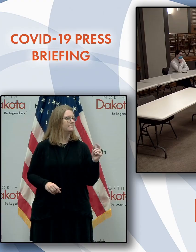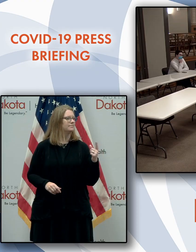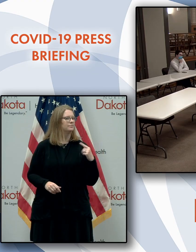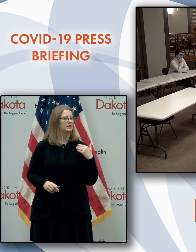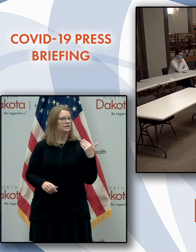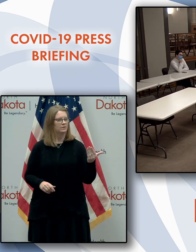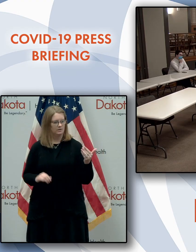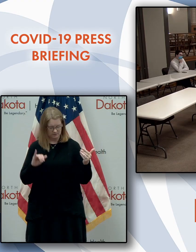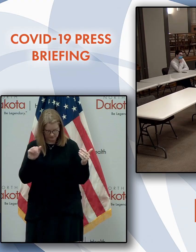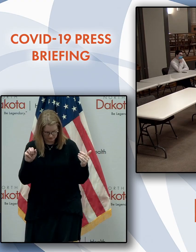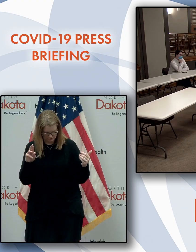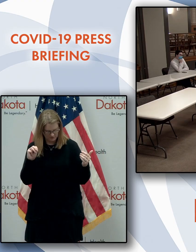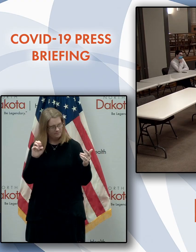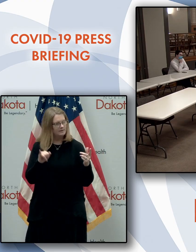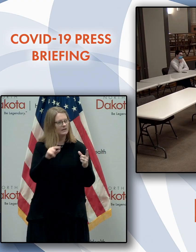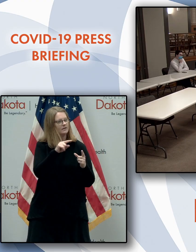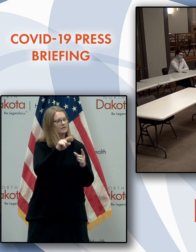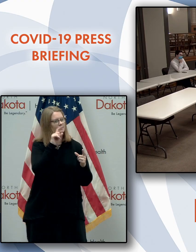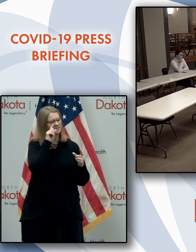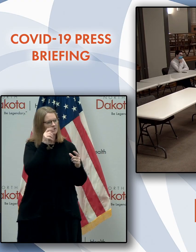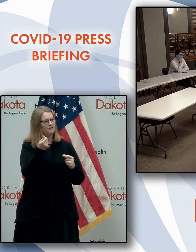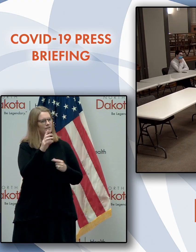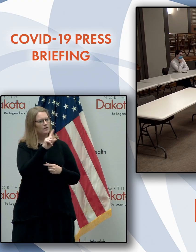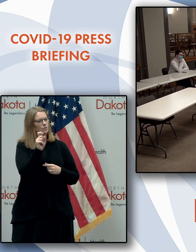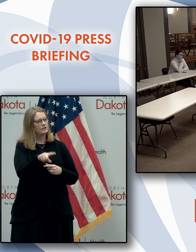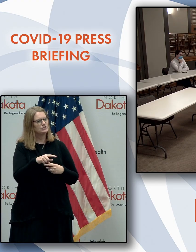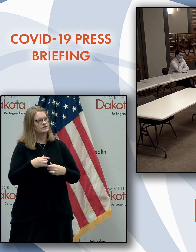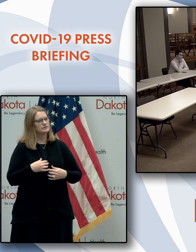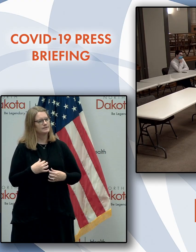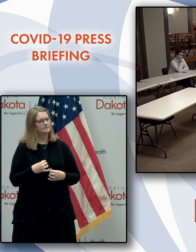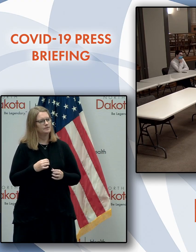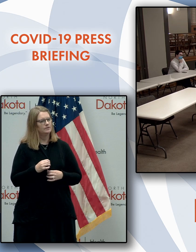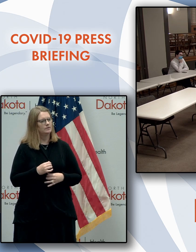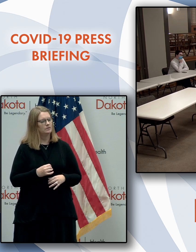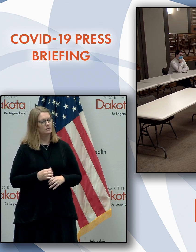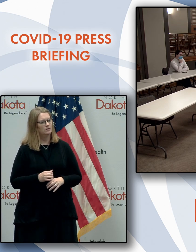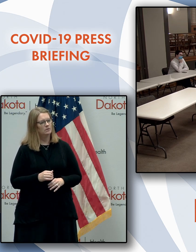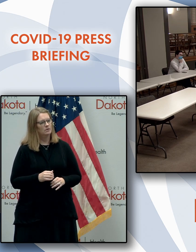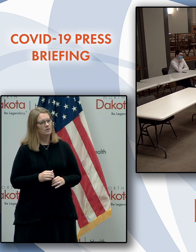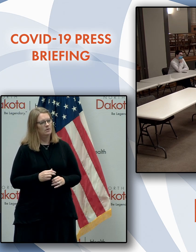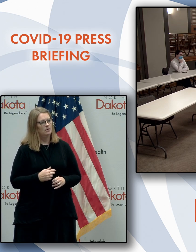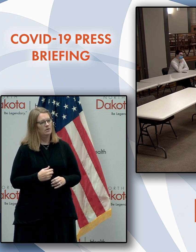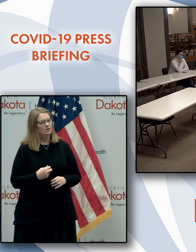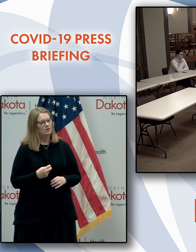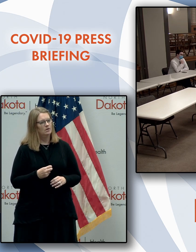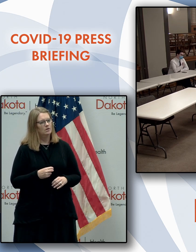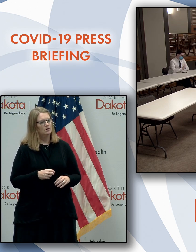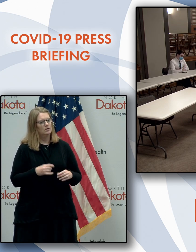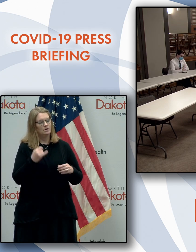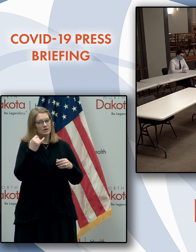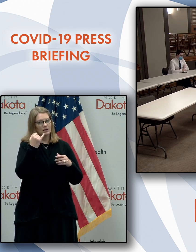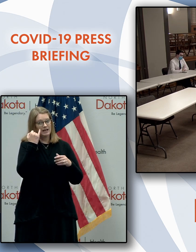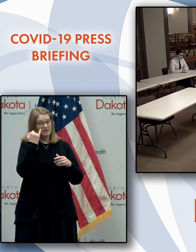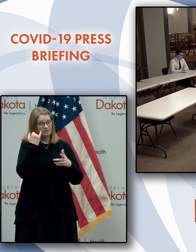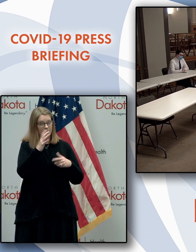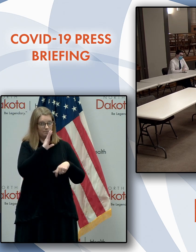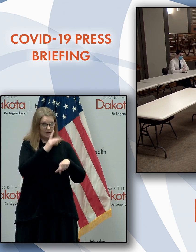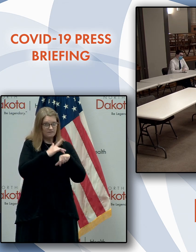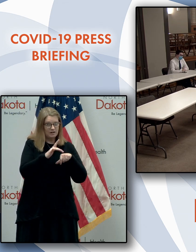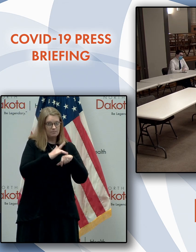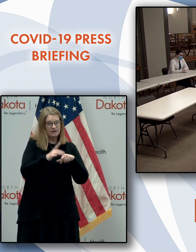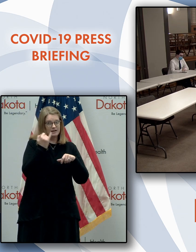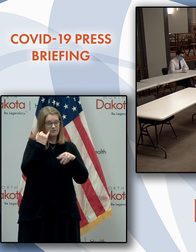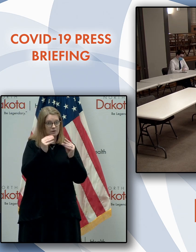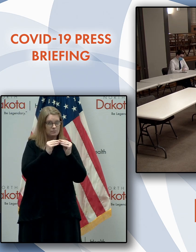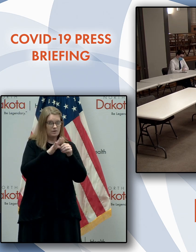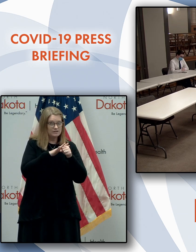Go ahead. Okay. I have a couple questions for you, I guess. If there's more of a strain on capacity, would you